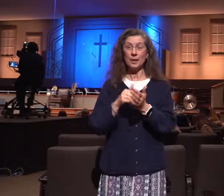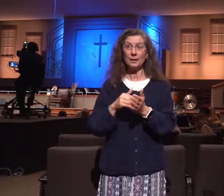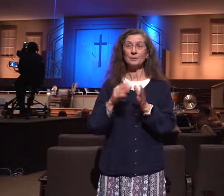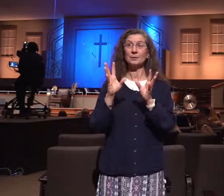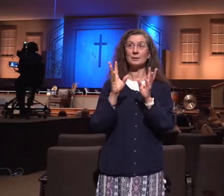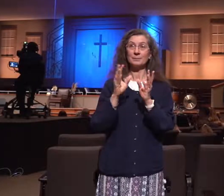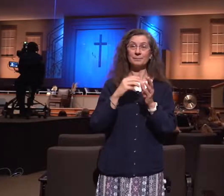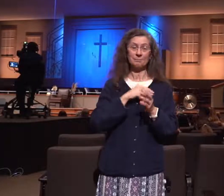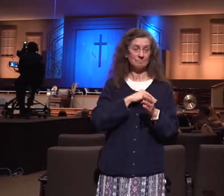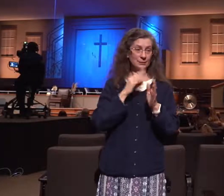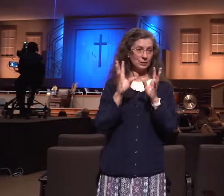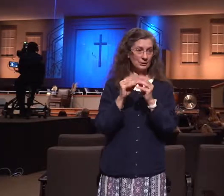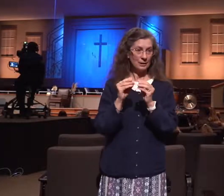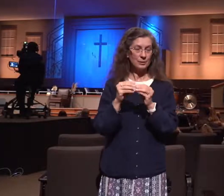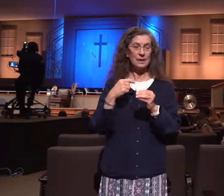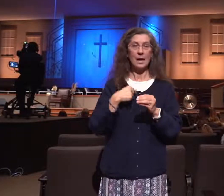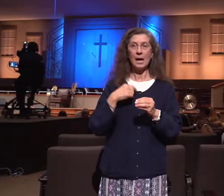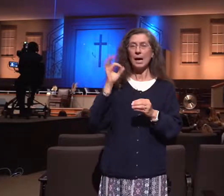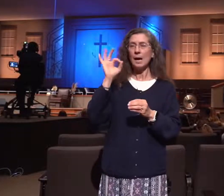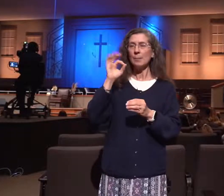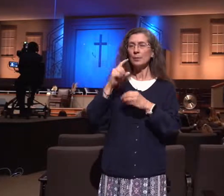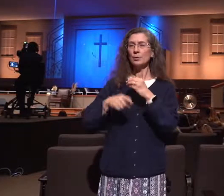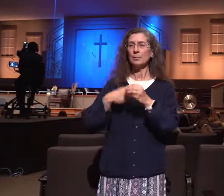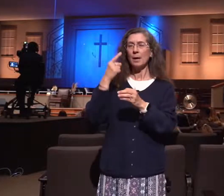to, I preach about faith promise.